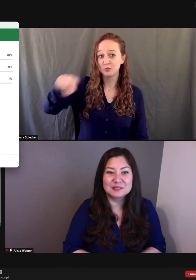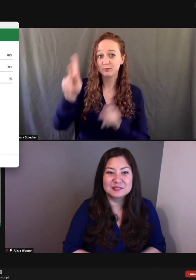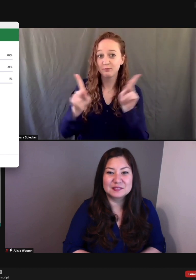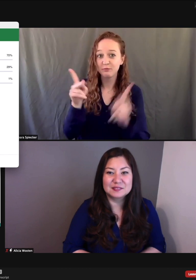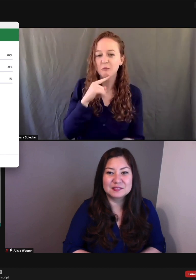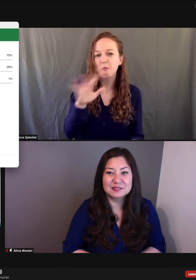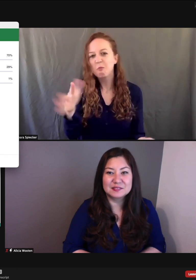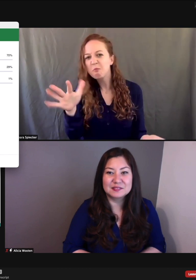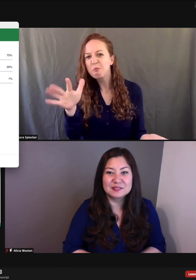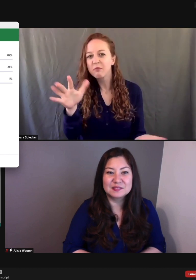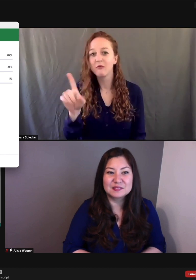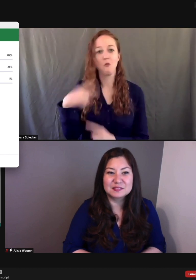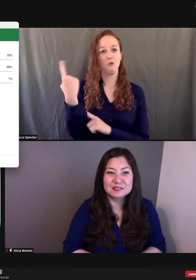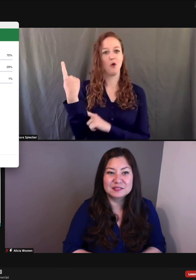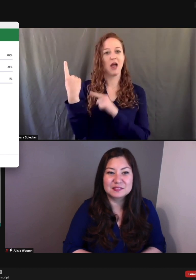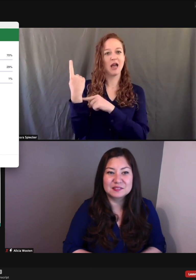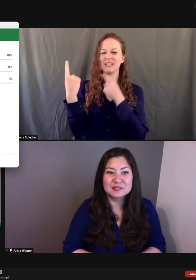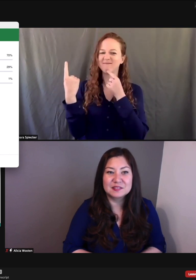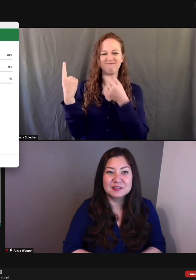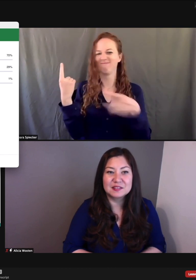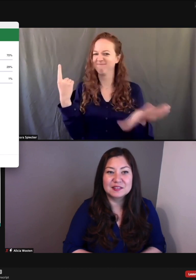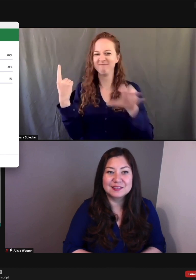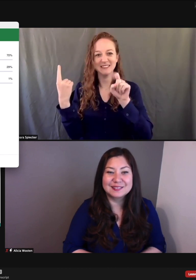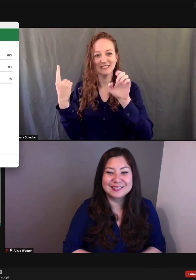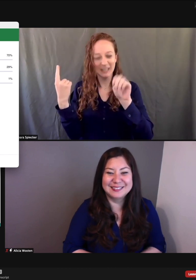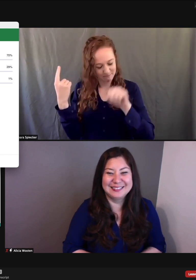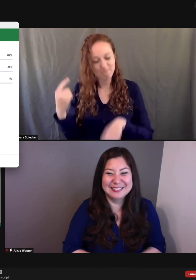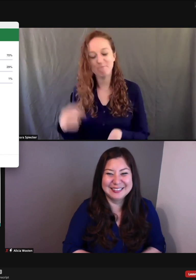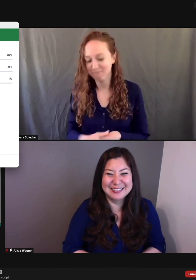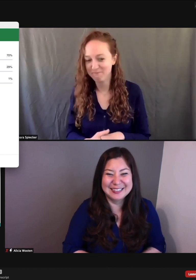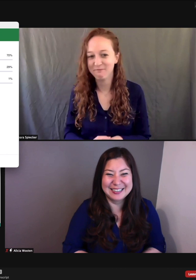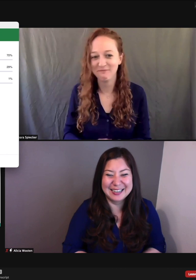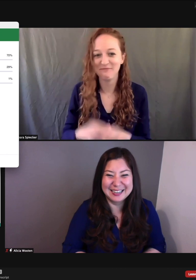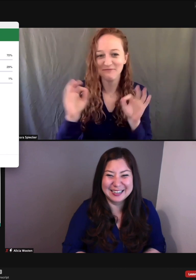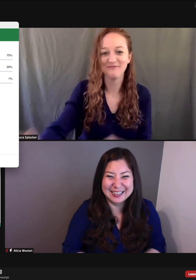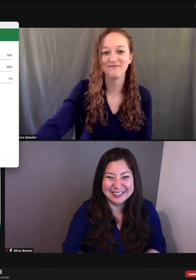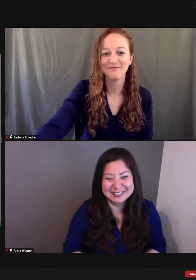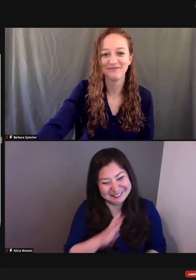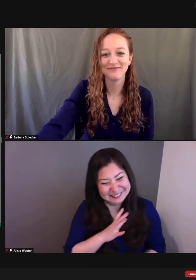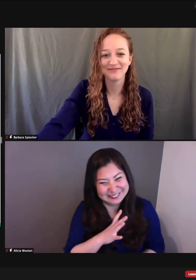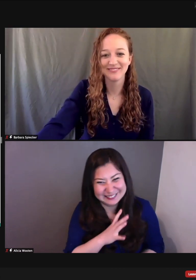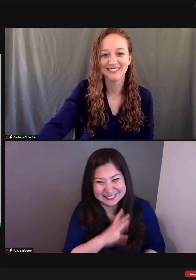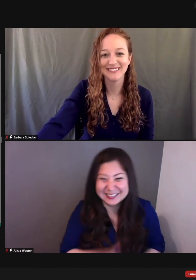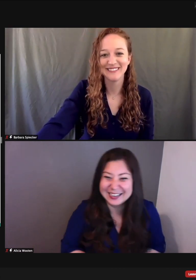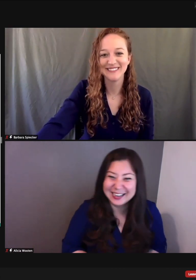3 options are yes, somewhat, or no.